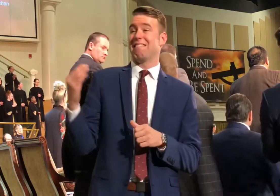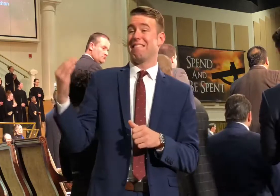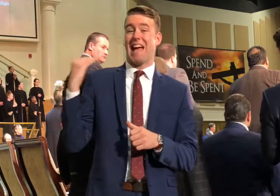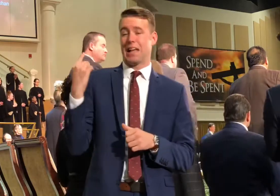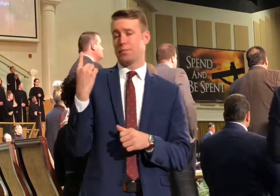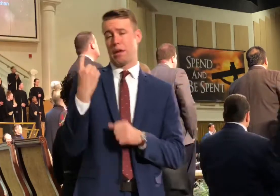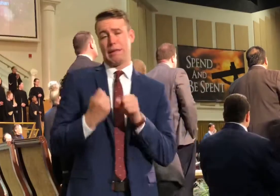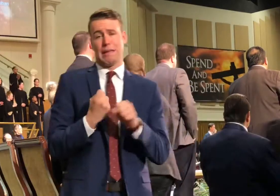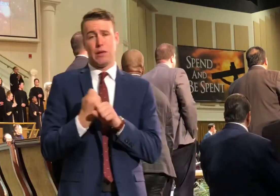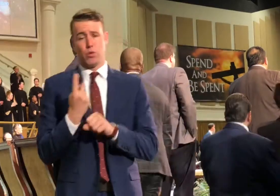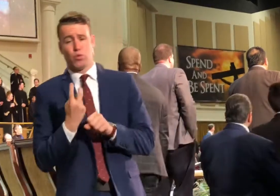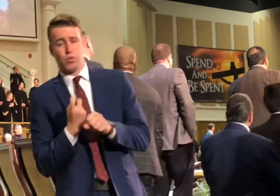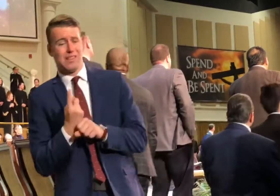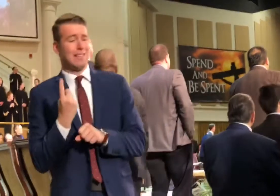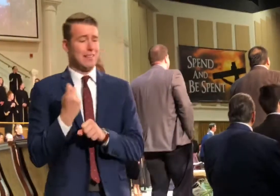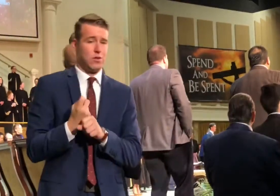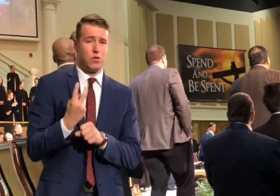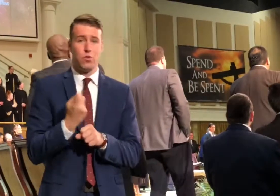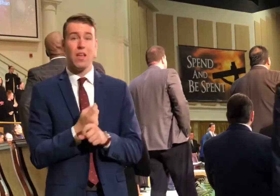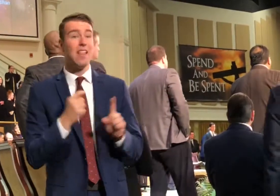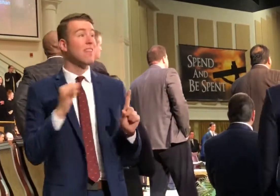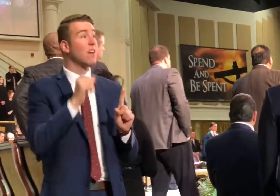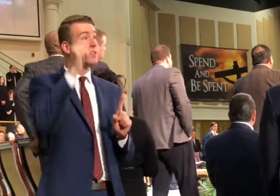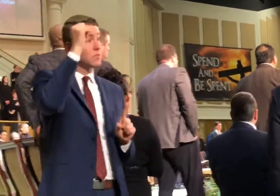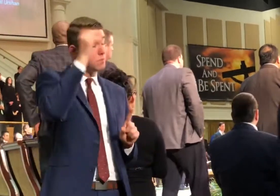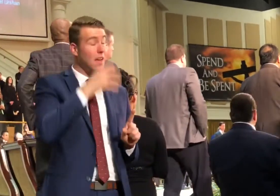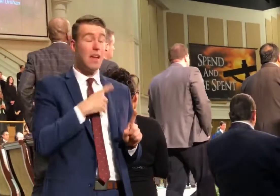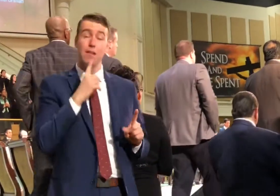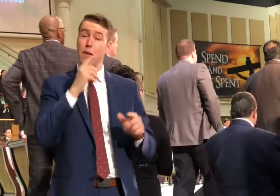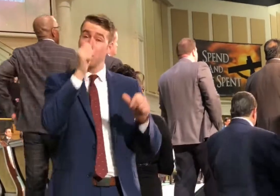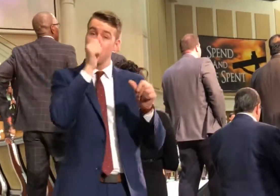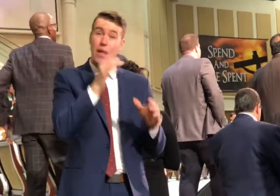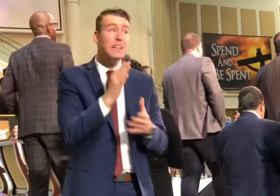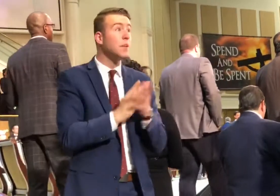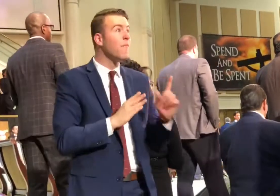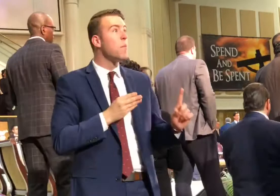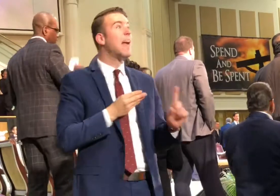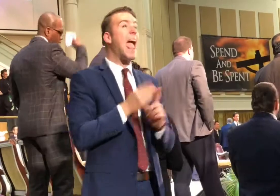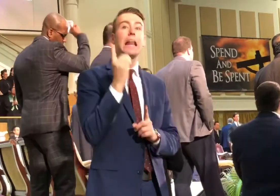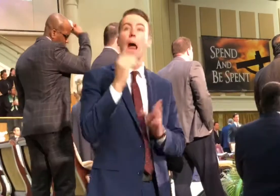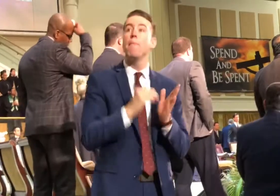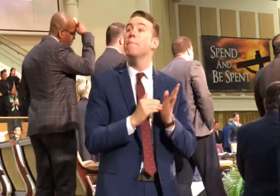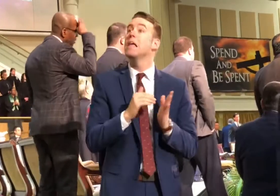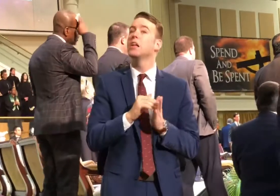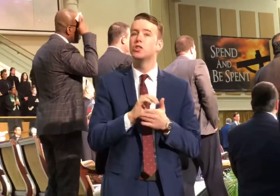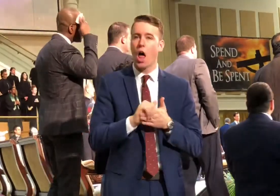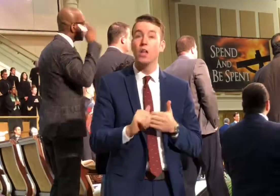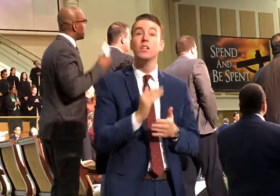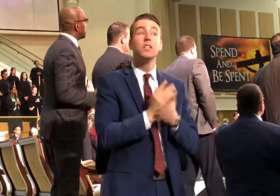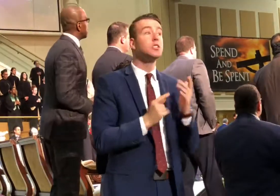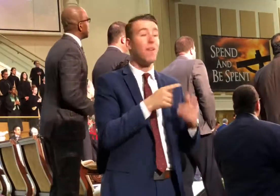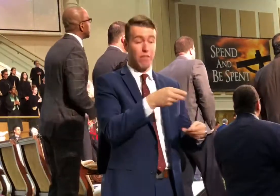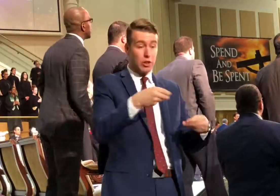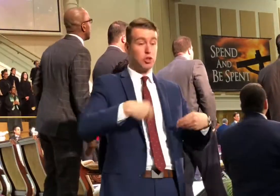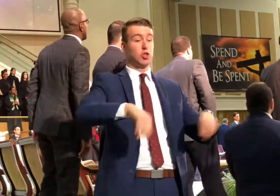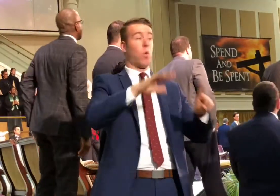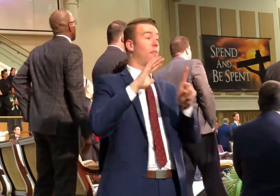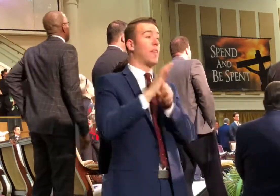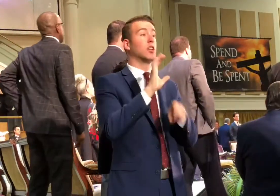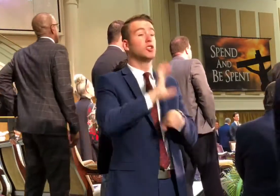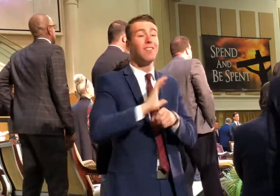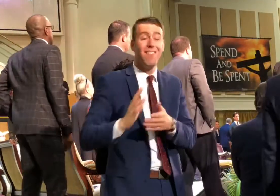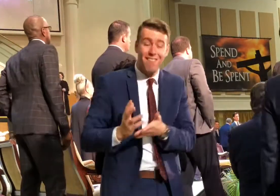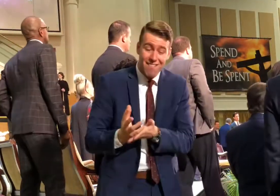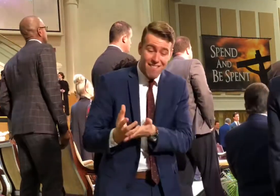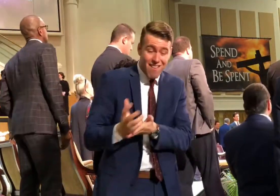In the last year or two, these men have been blessed. Some of them have been handed $1 million Some of them have sold their churches and have